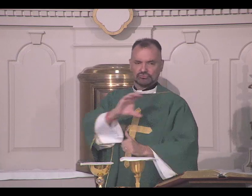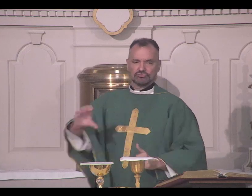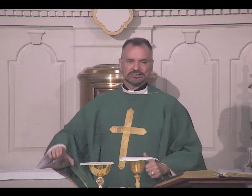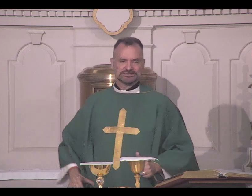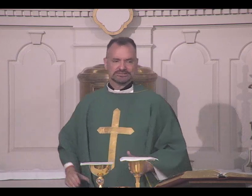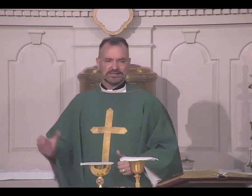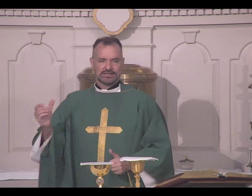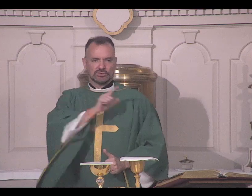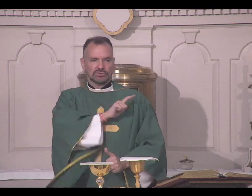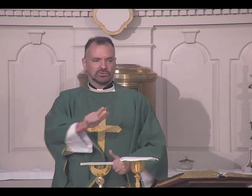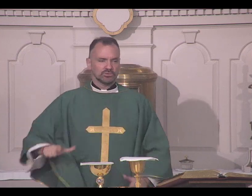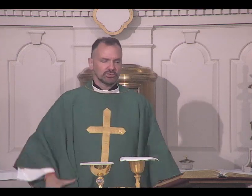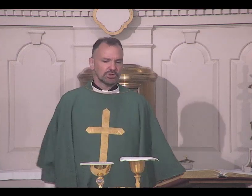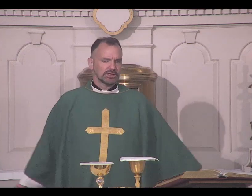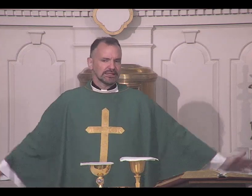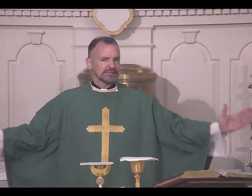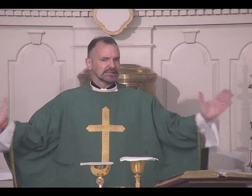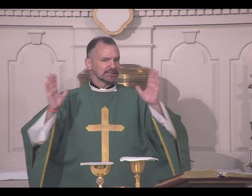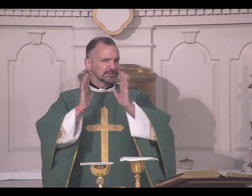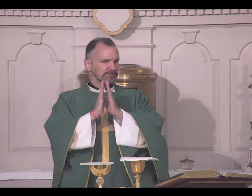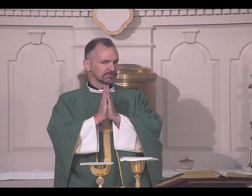Through Christ our Lord. Amen.